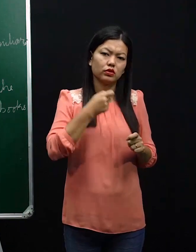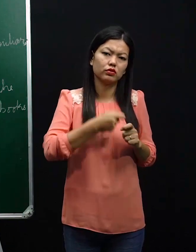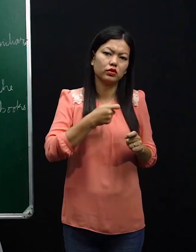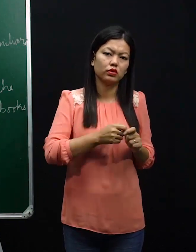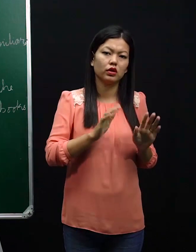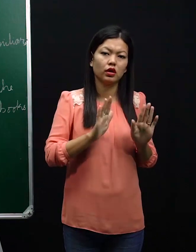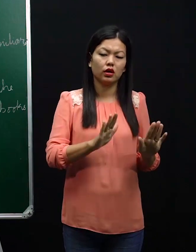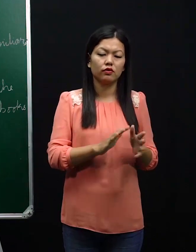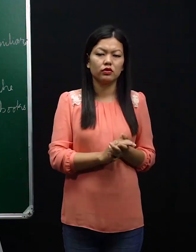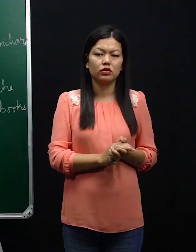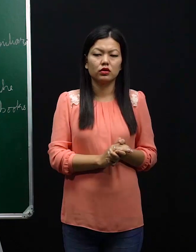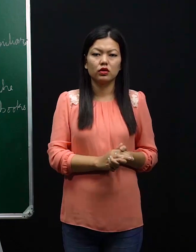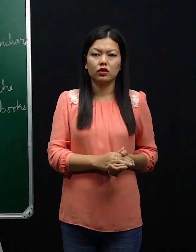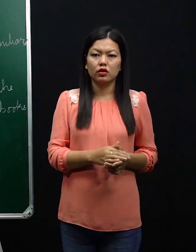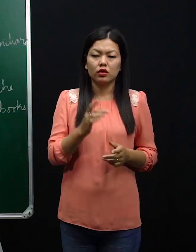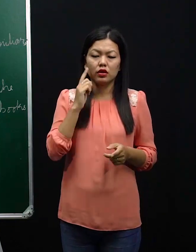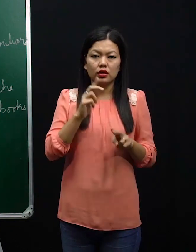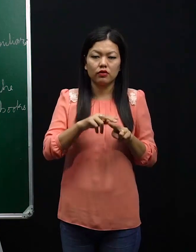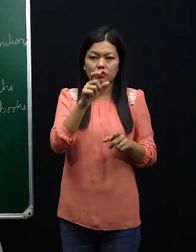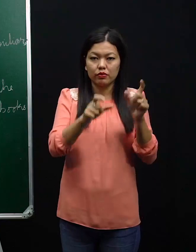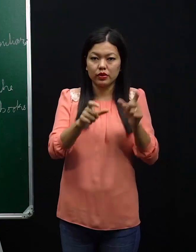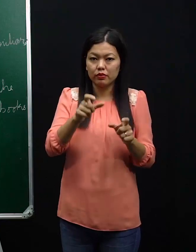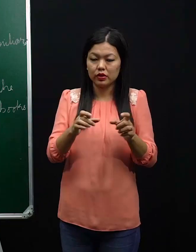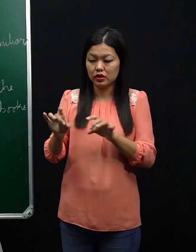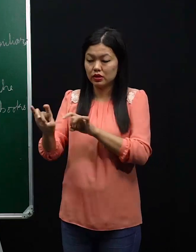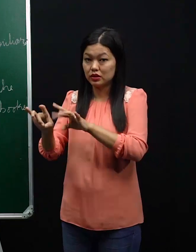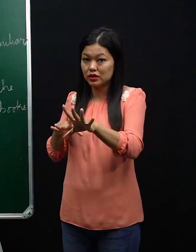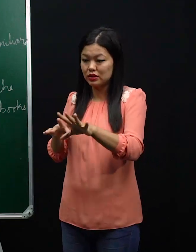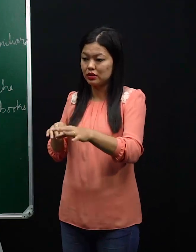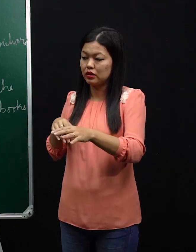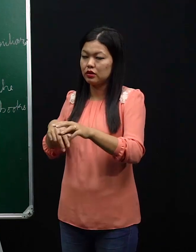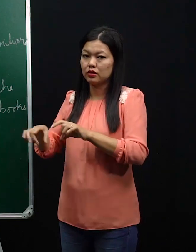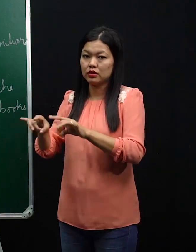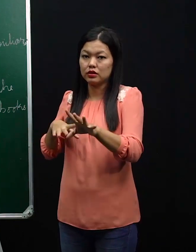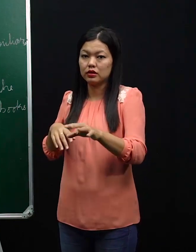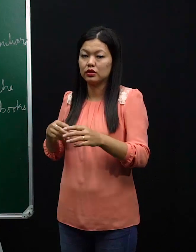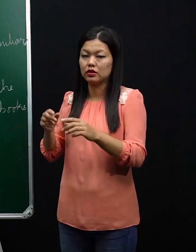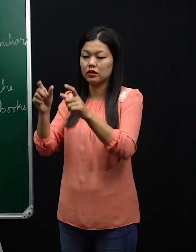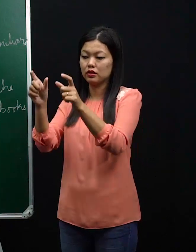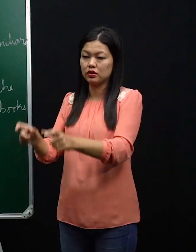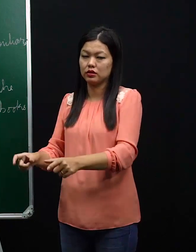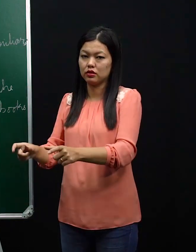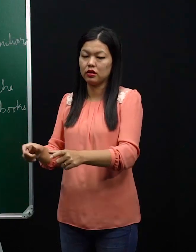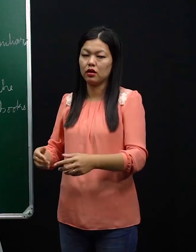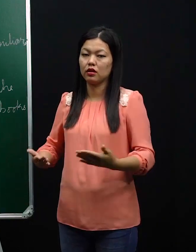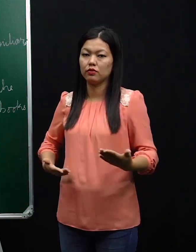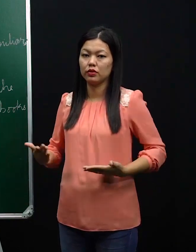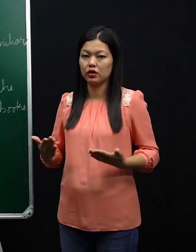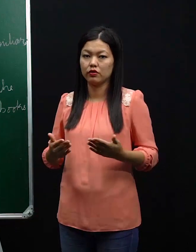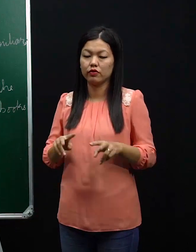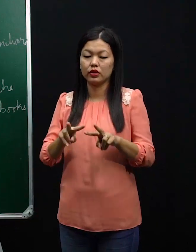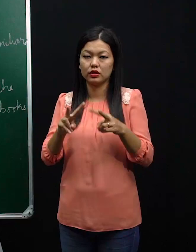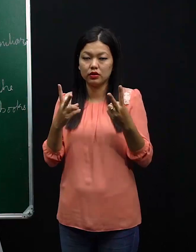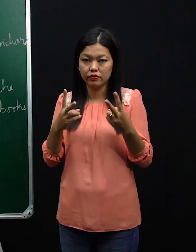towns and cities will never experience. They live among the woods. They live with nature so that they experience the blessing